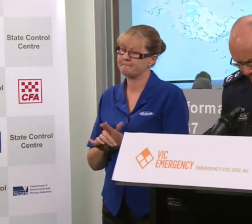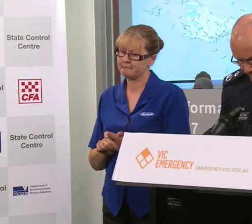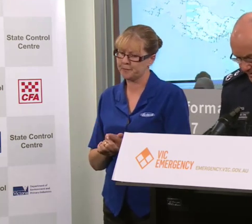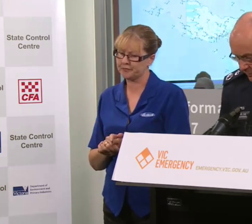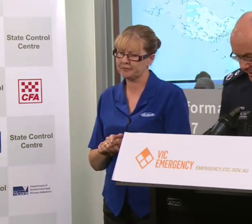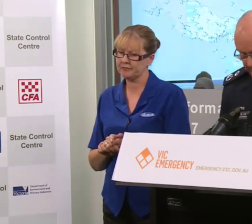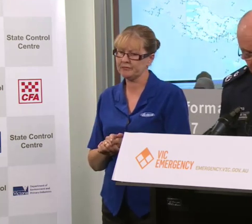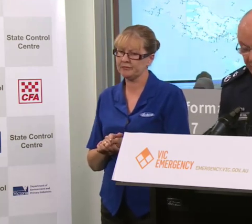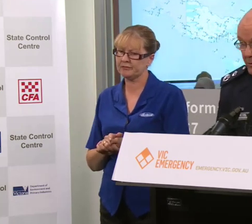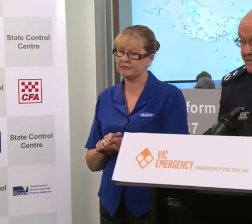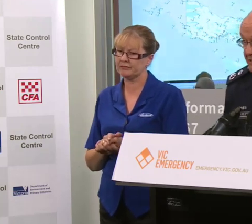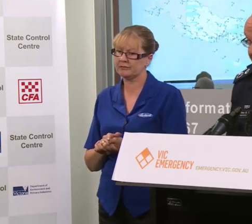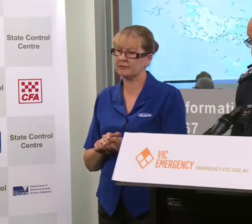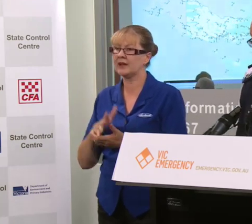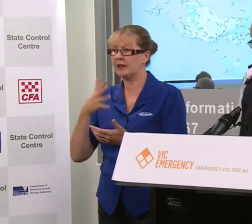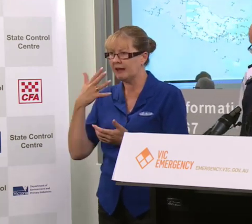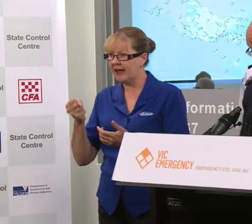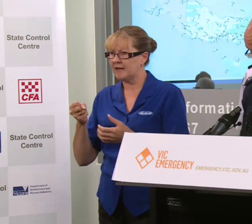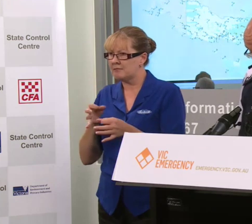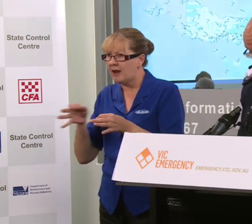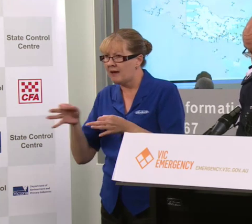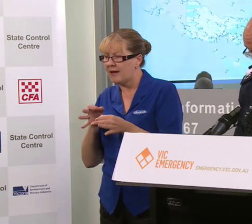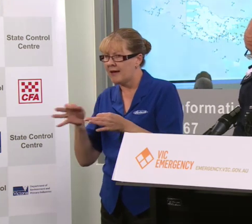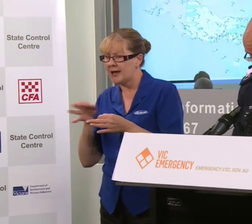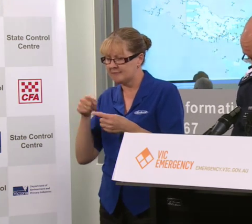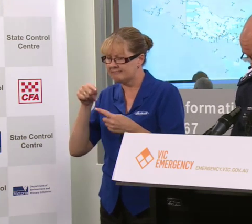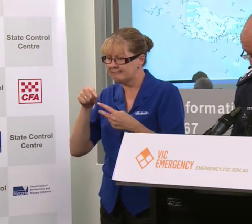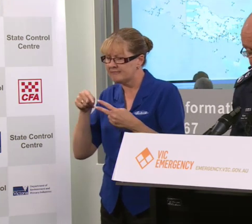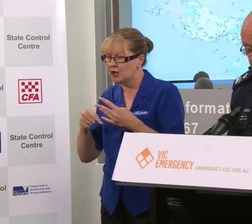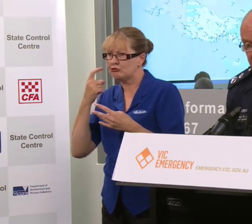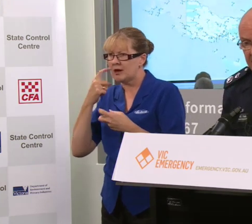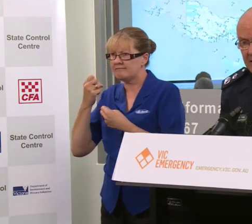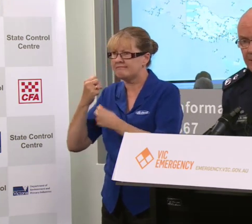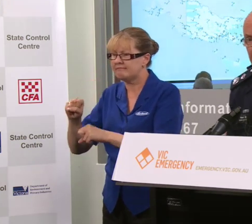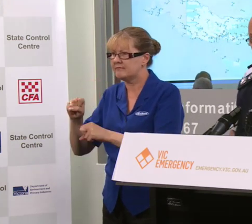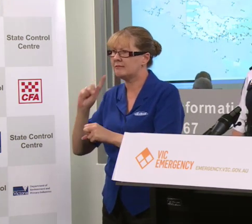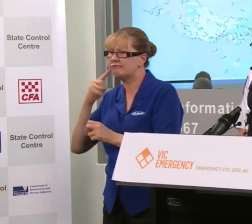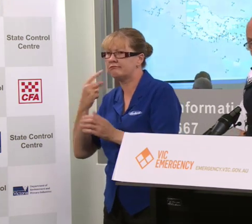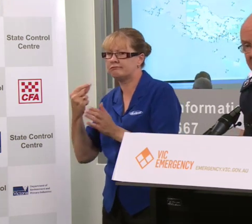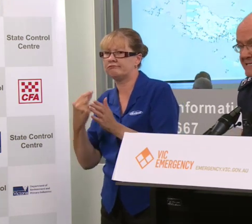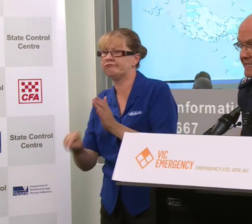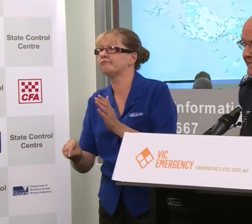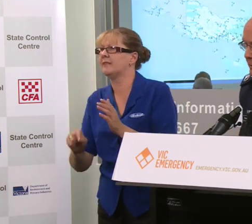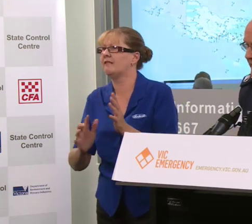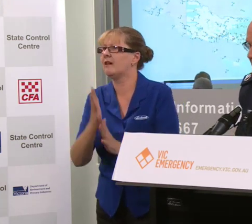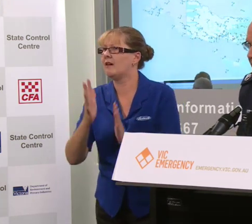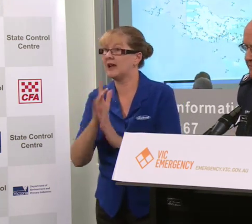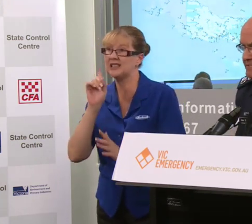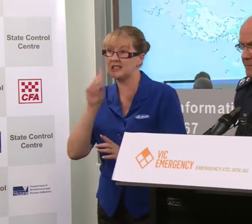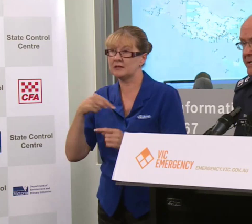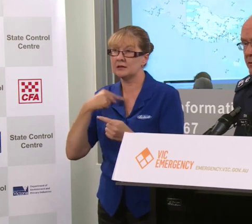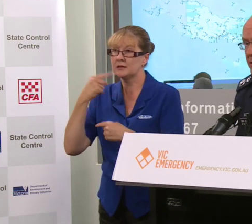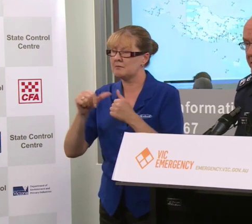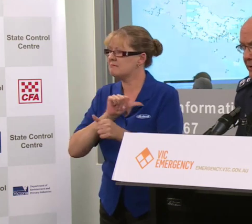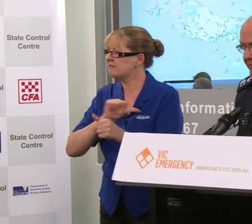Look, we have a number of operations underway to try and prevent fires being lit. I made the point yesterday that we actually go and